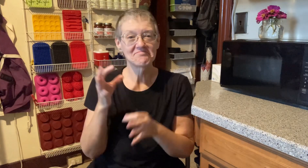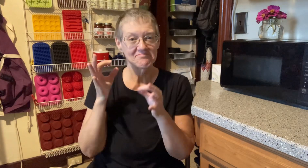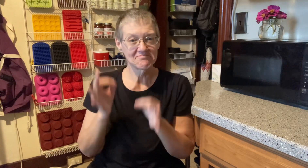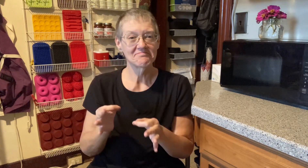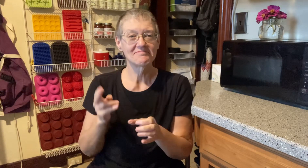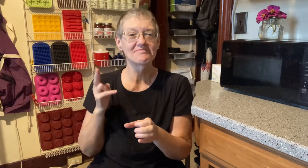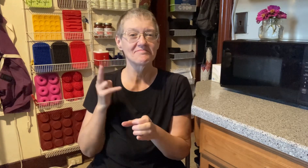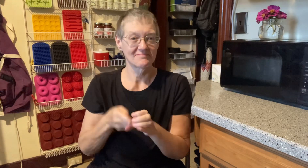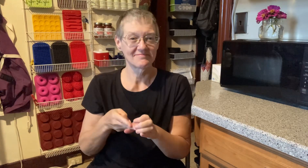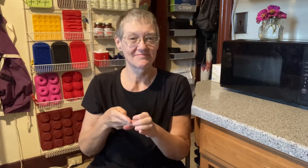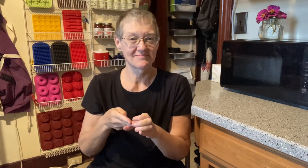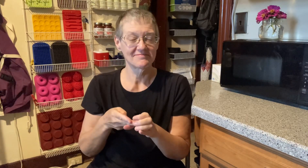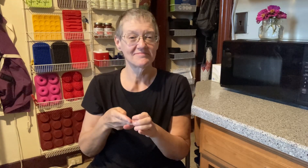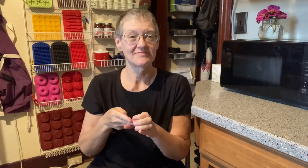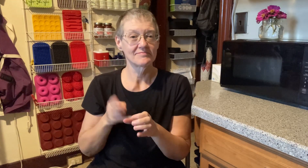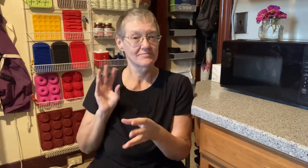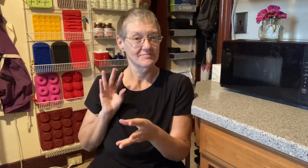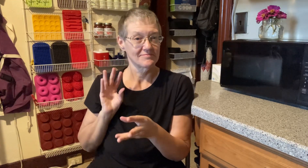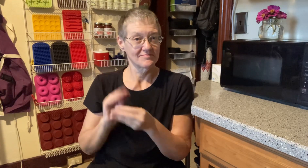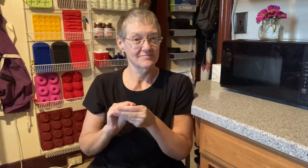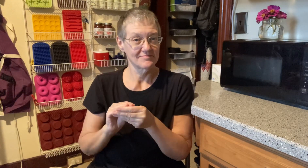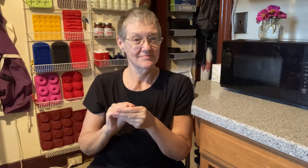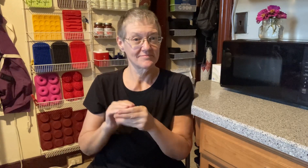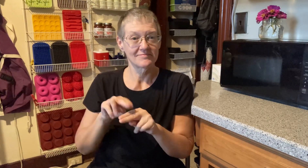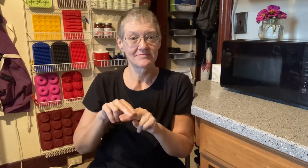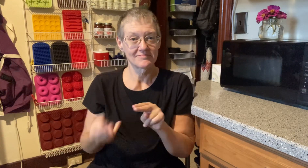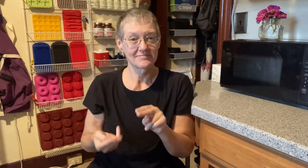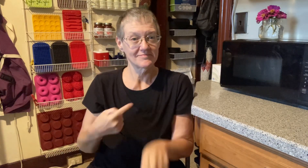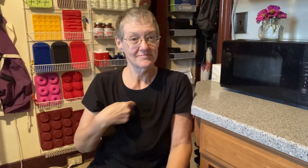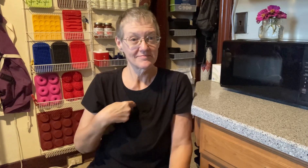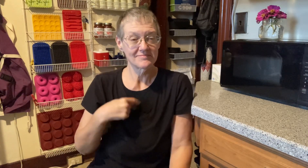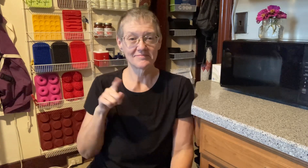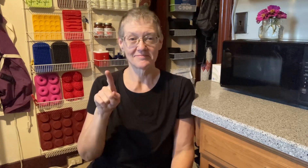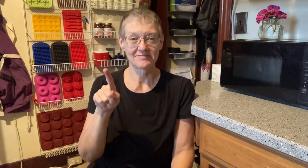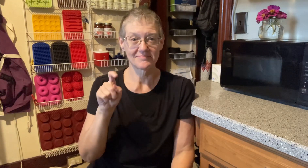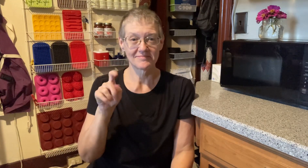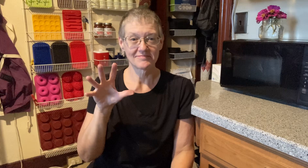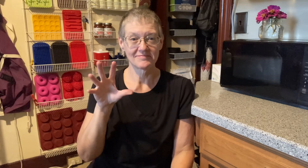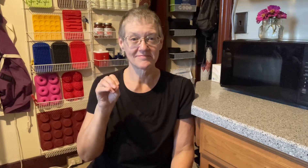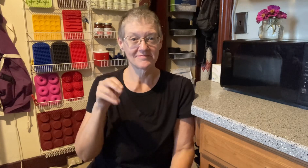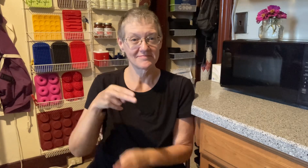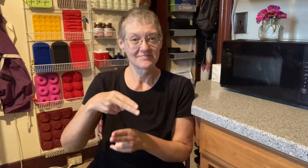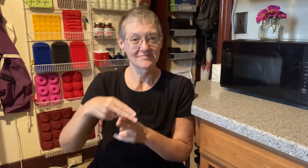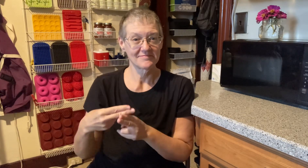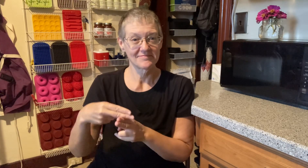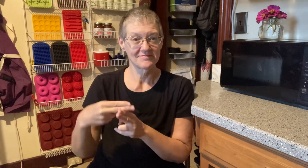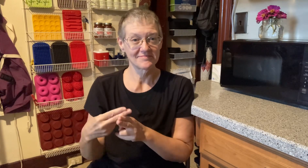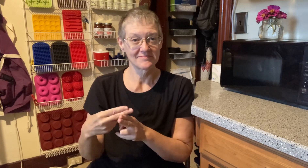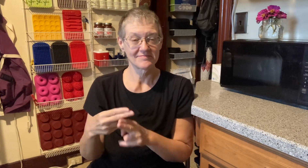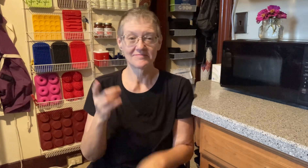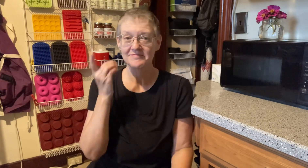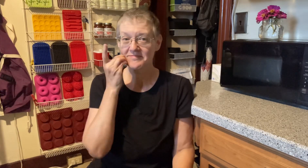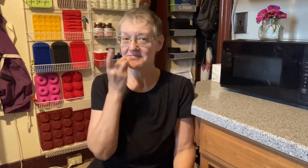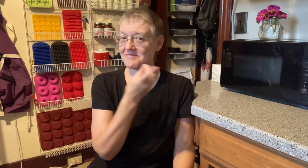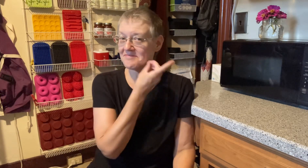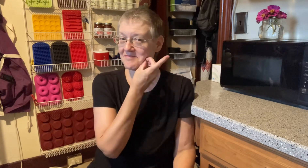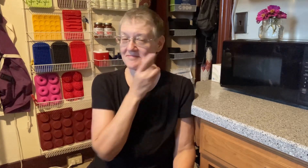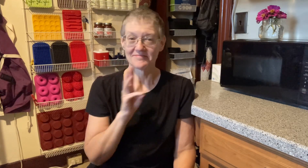After I lost 100 pounds, Dale decided to join me. Altogether, I've lost 150 pounds. And Dale